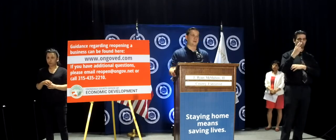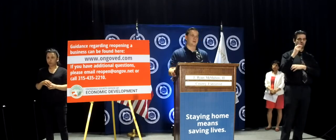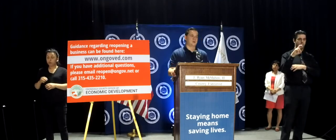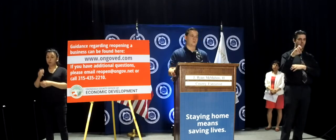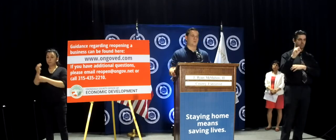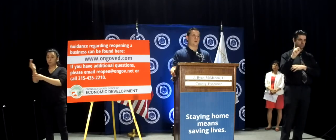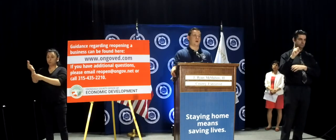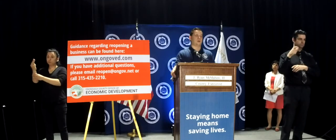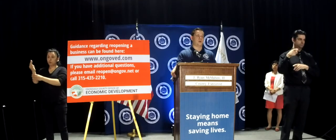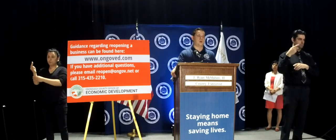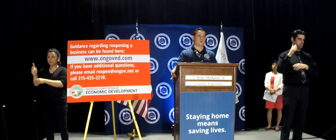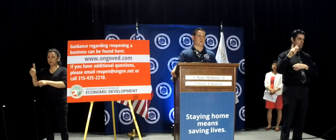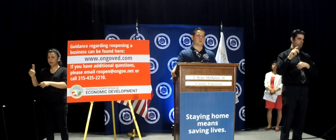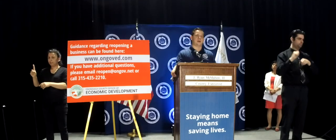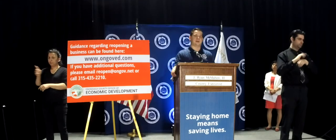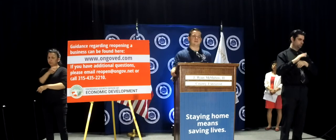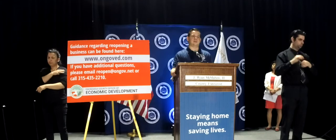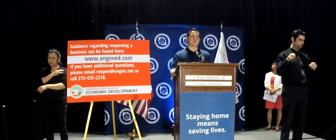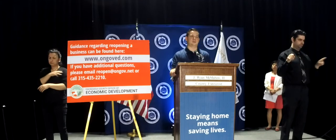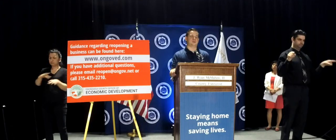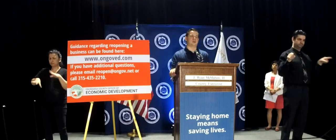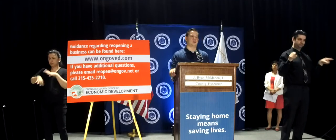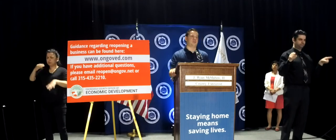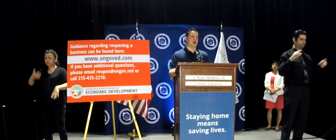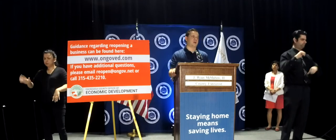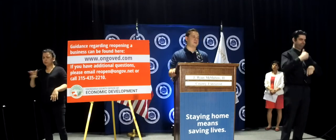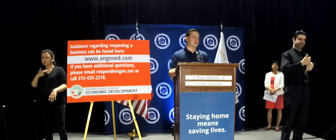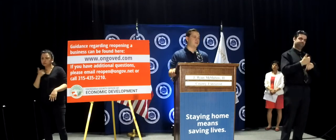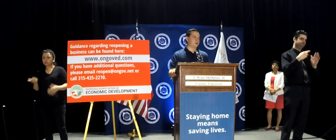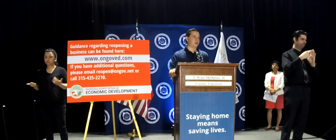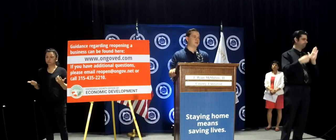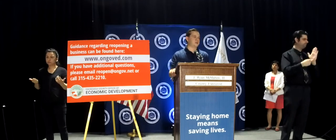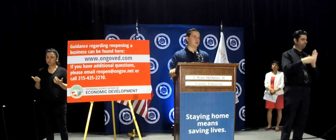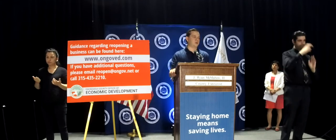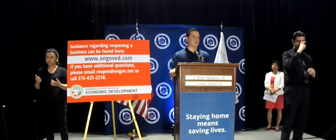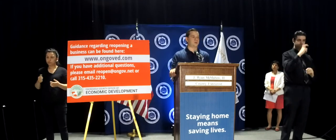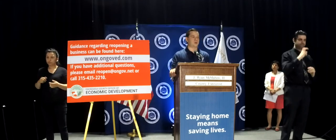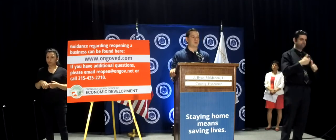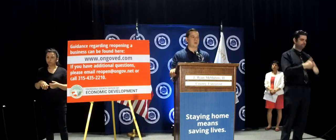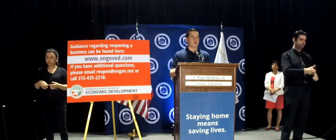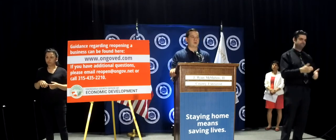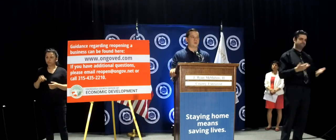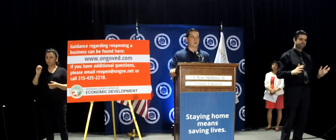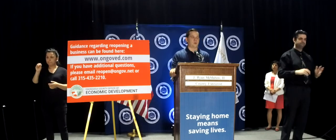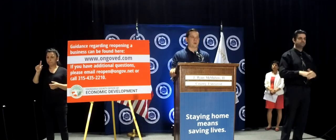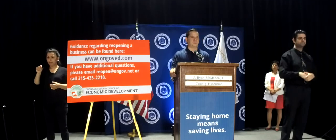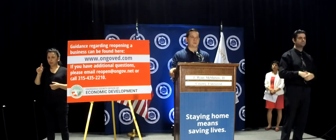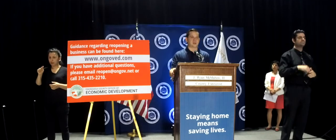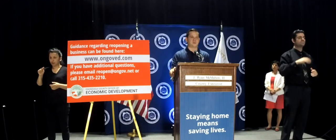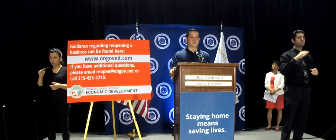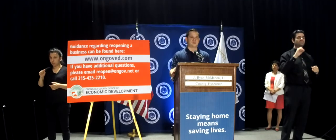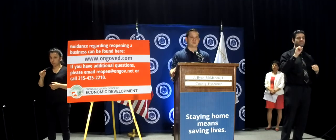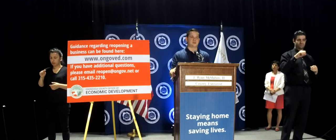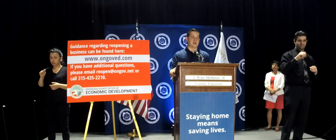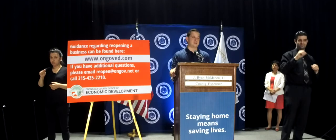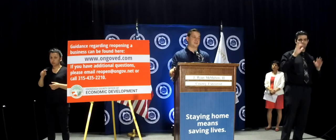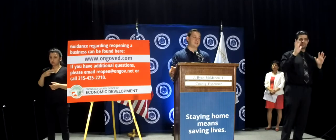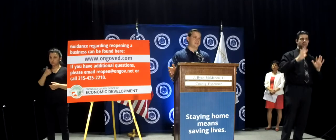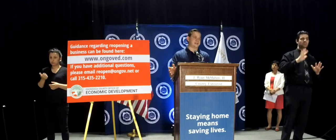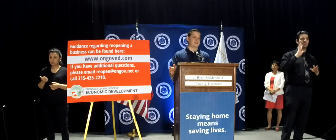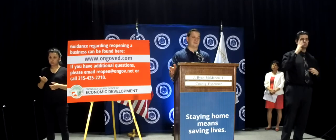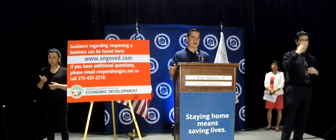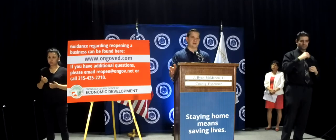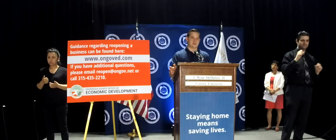outside. We all know that there's certain parks that everybody likes to go to, so when you open up these other facilities, it